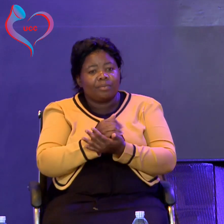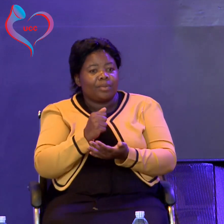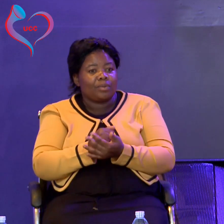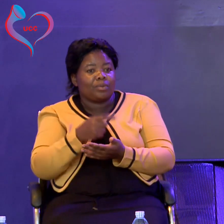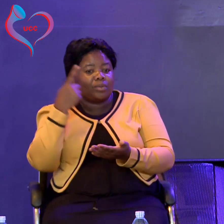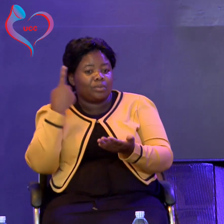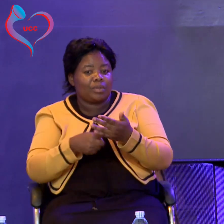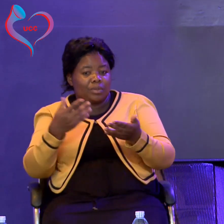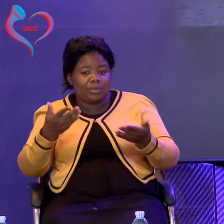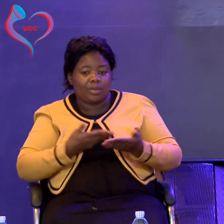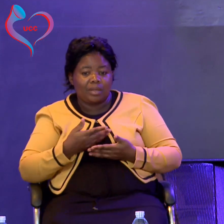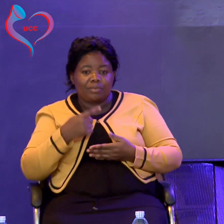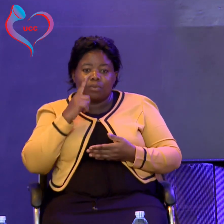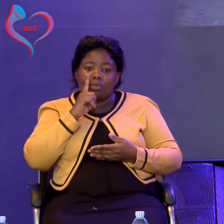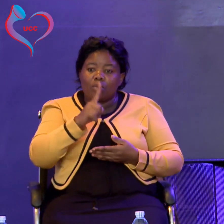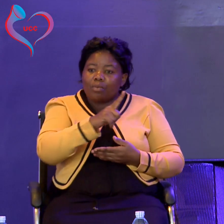Because